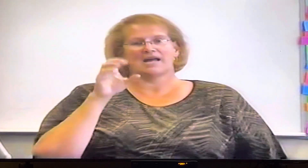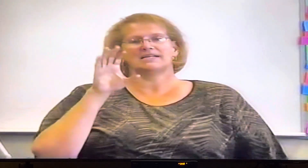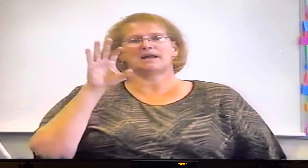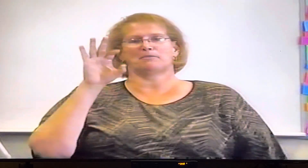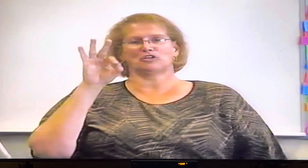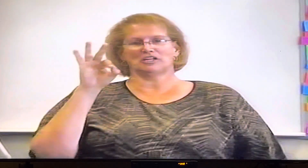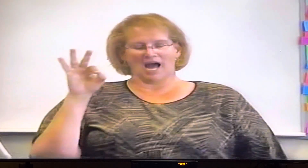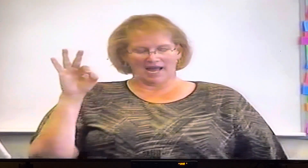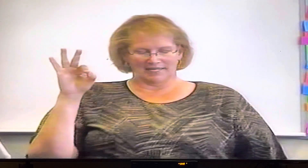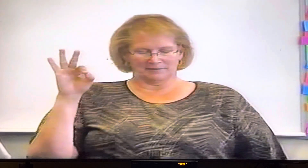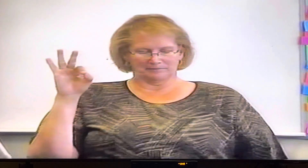Number 9,